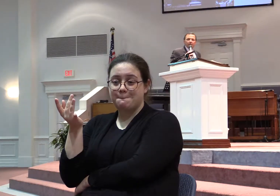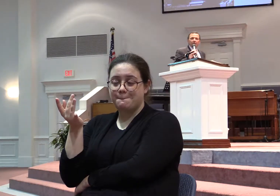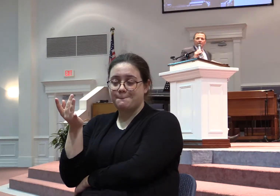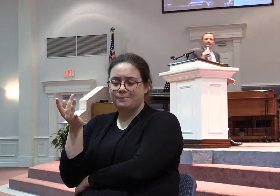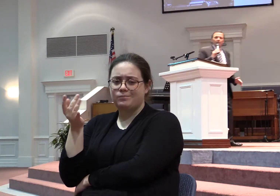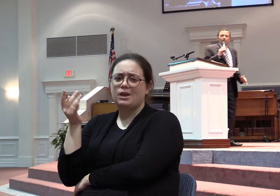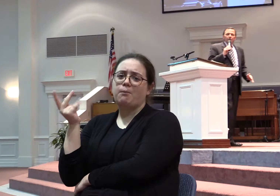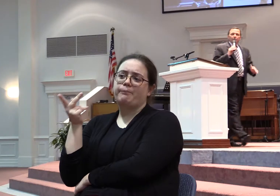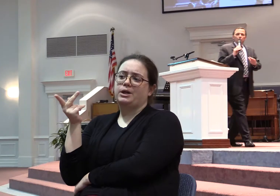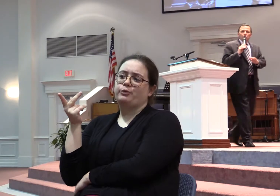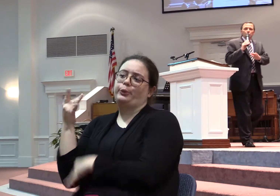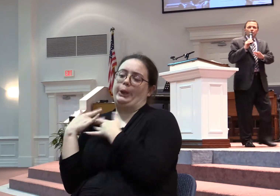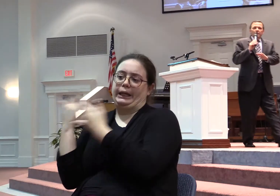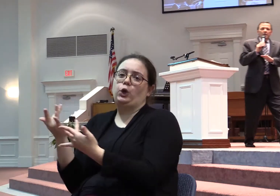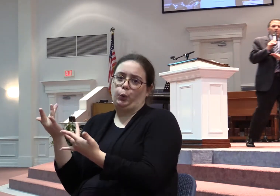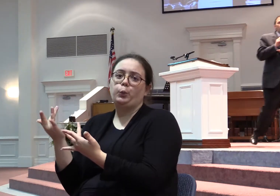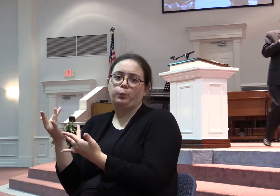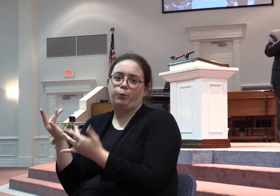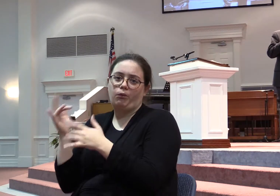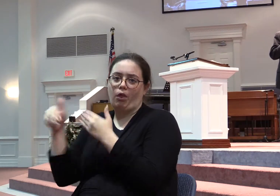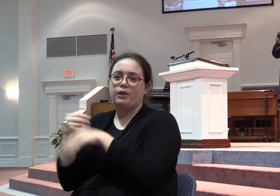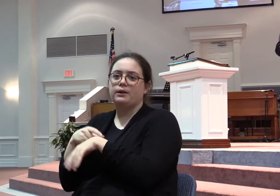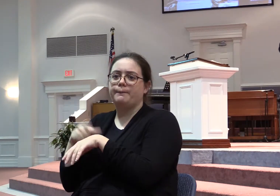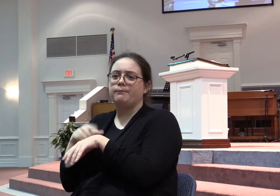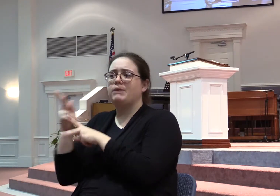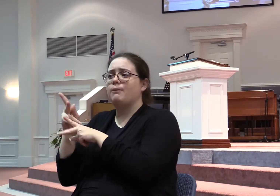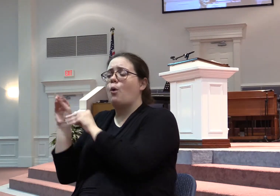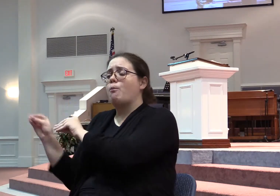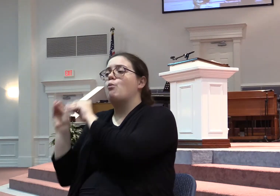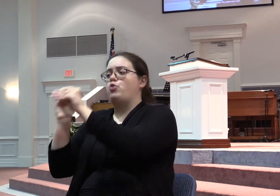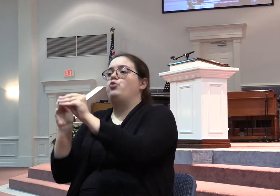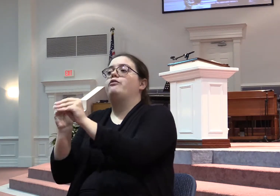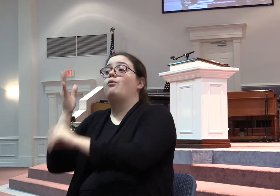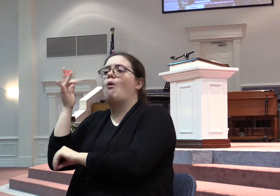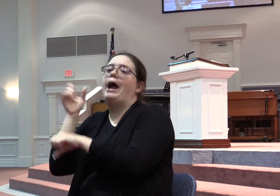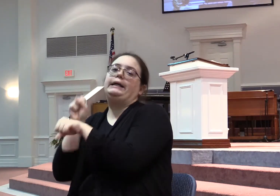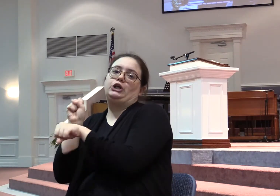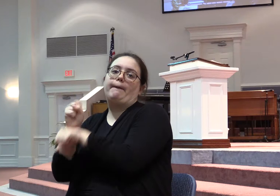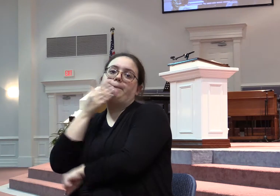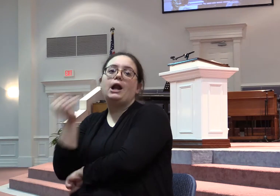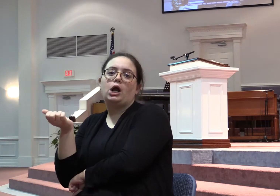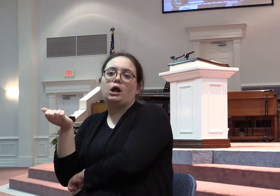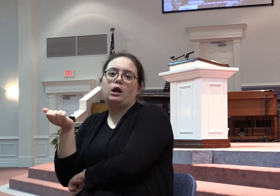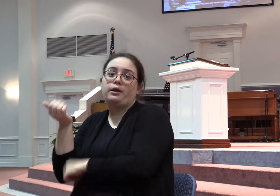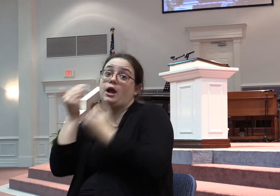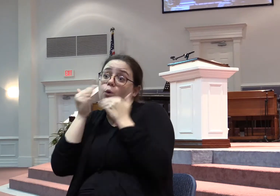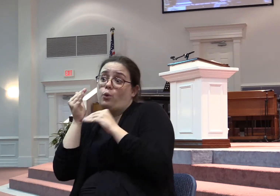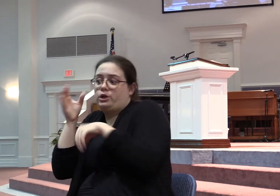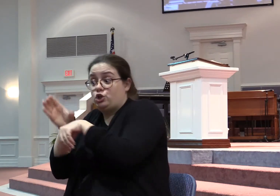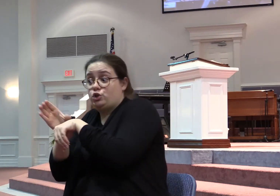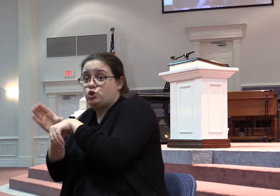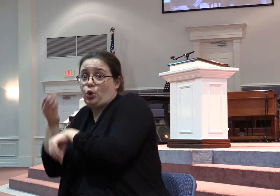People do that all the time. People move across country because of a job without even knowing is there a church.